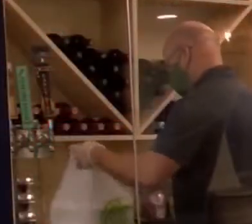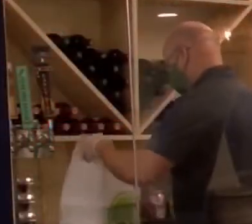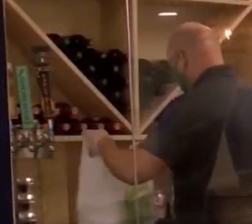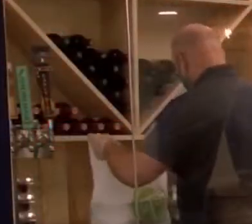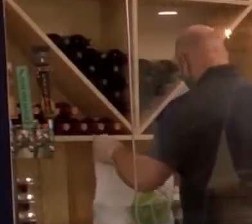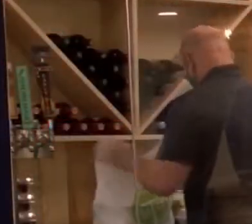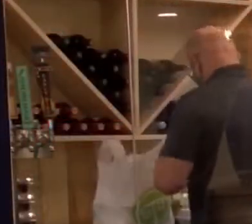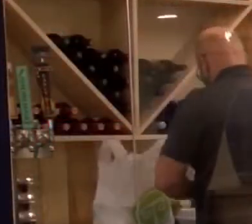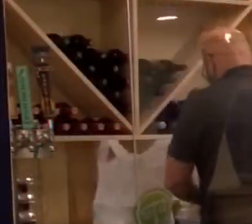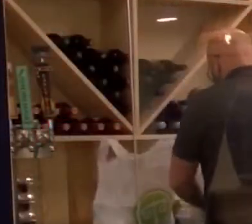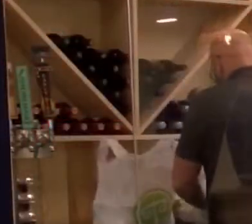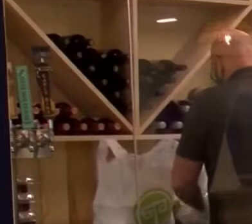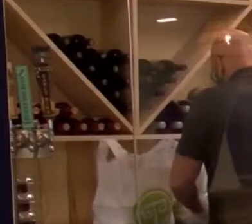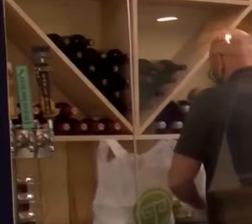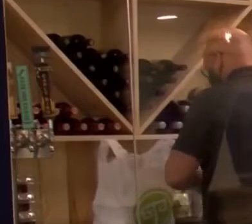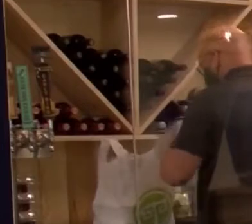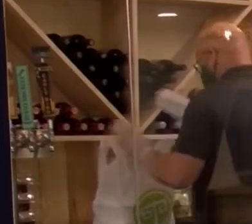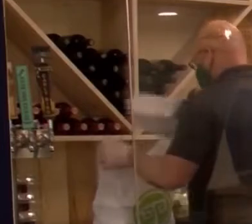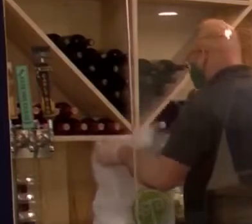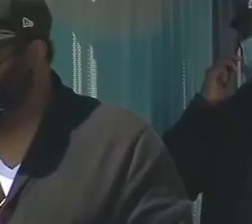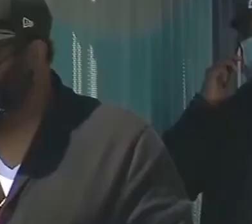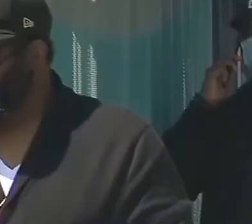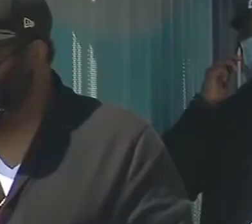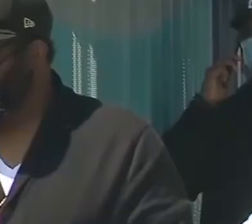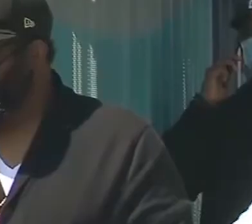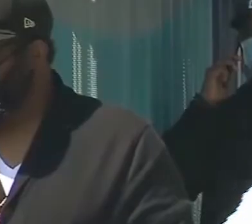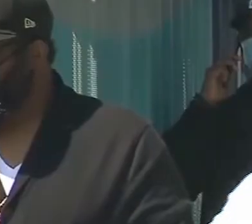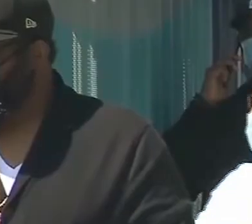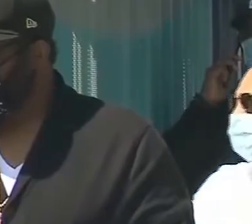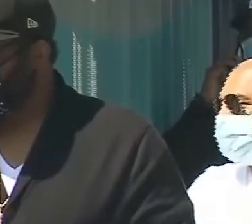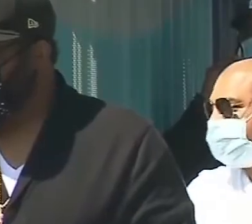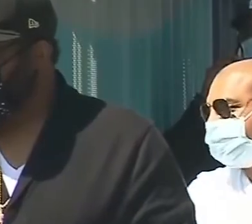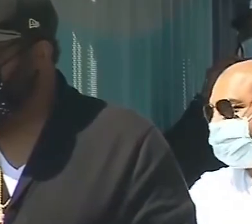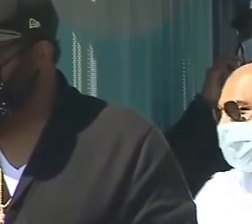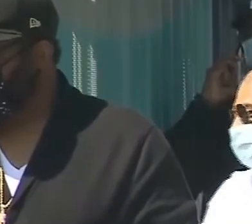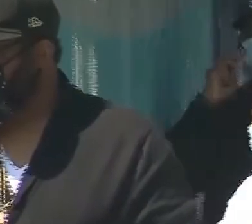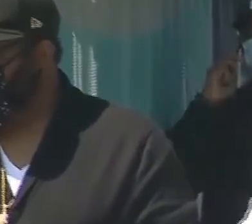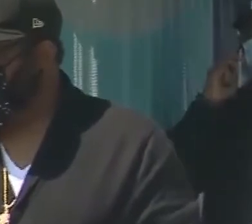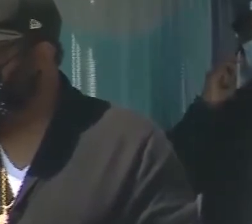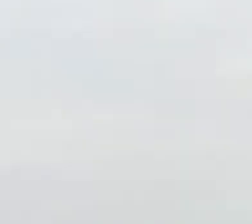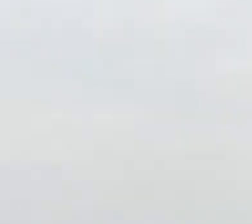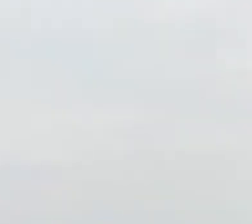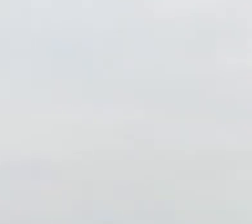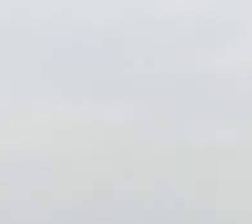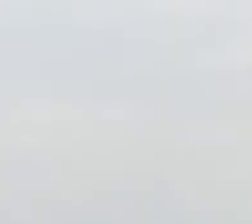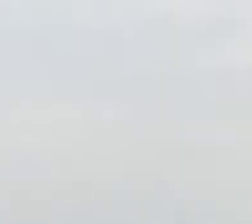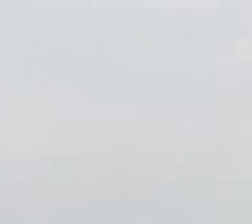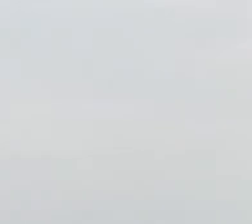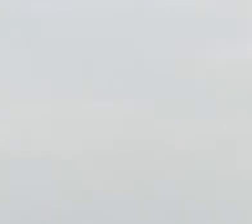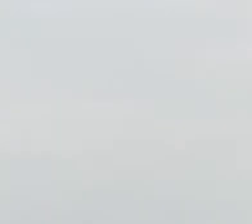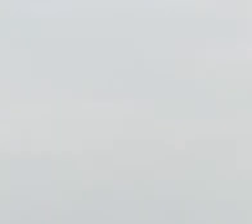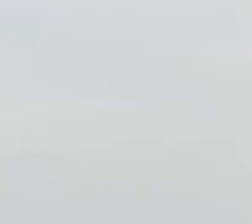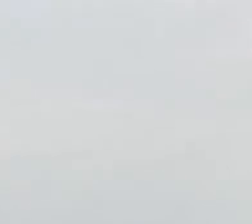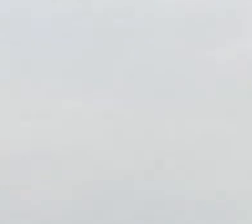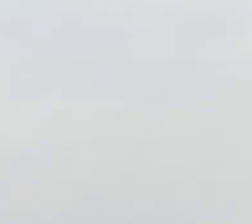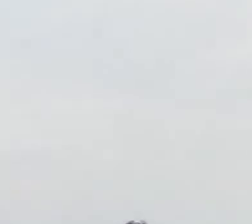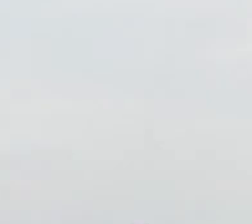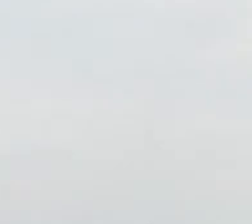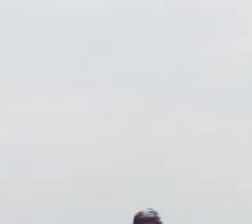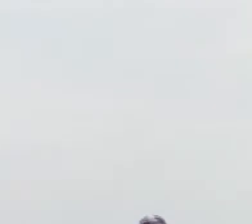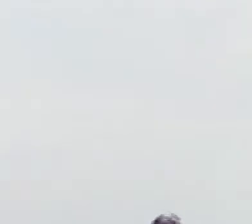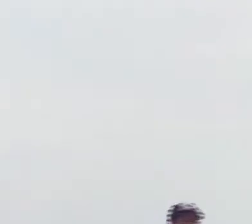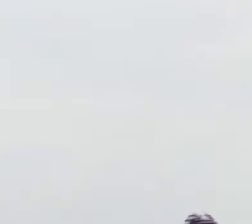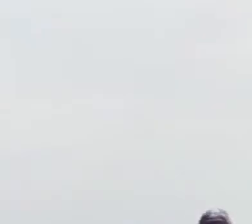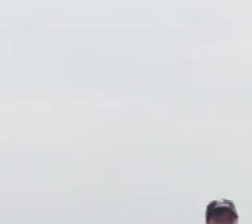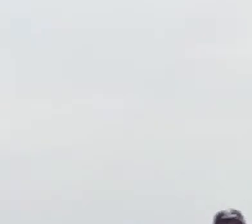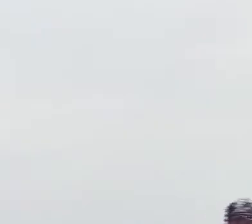to you. I'm Mitch McCoy from Studio B in Little Rock. We're standing by for Governor Asa Hutchinson's news conference. He's